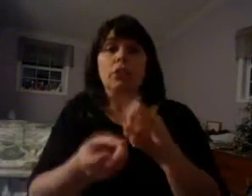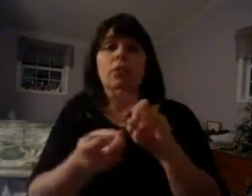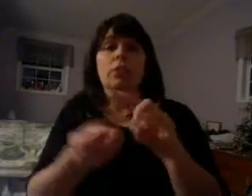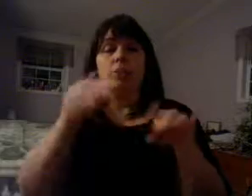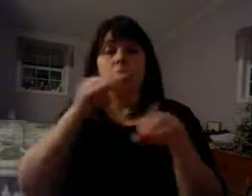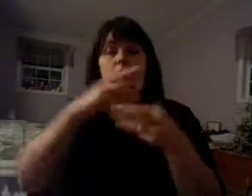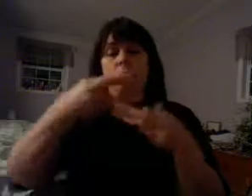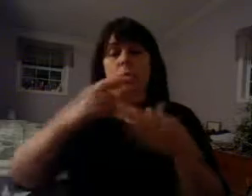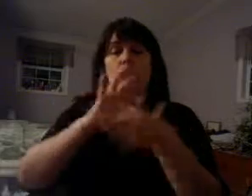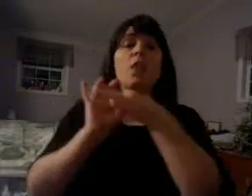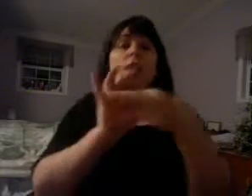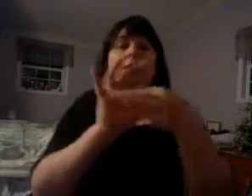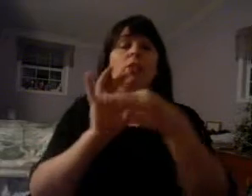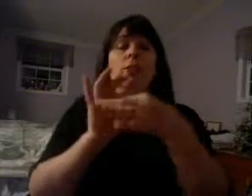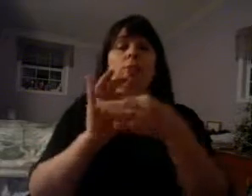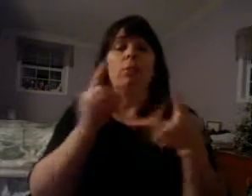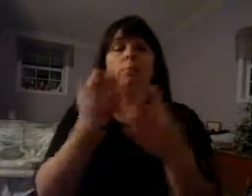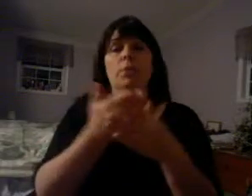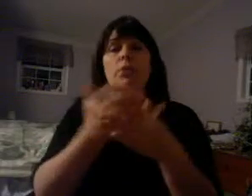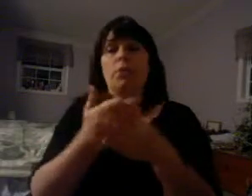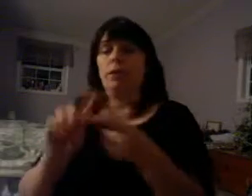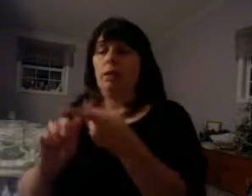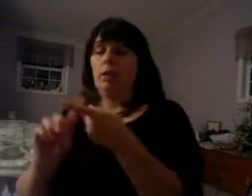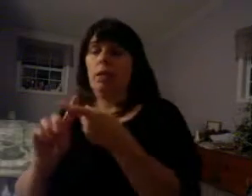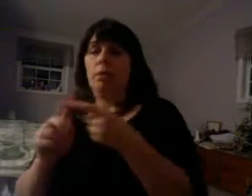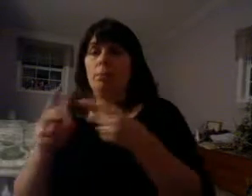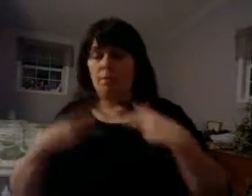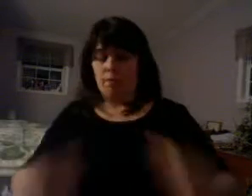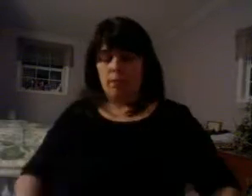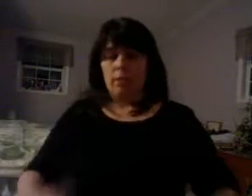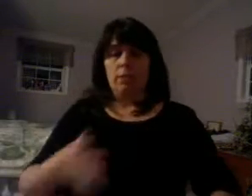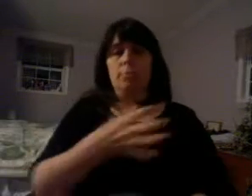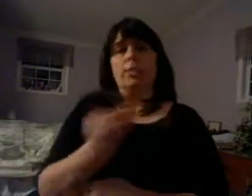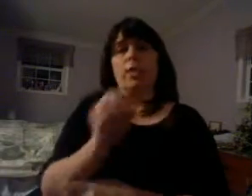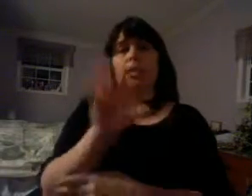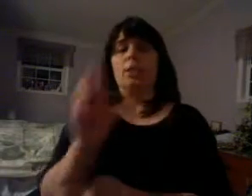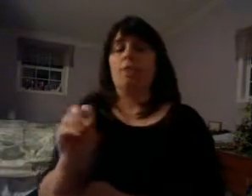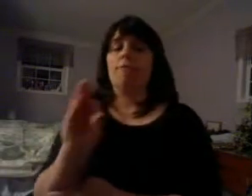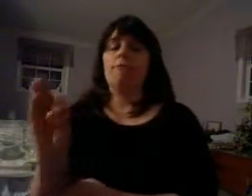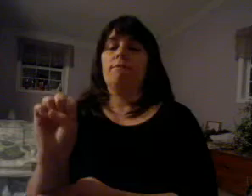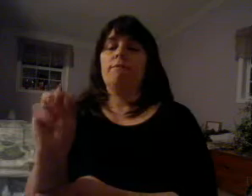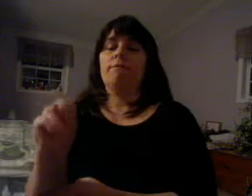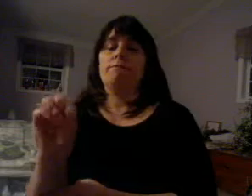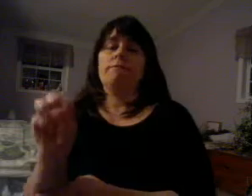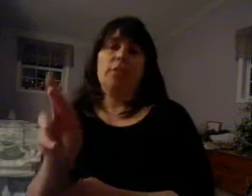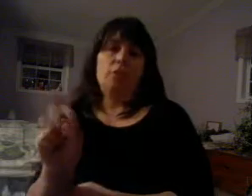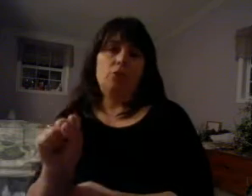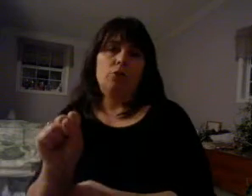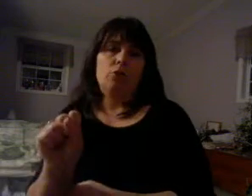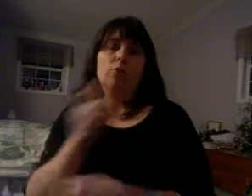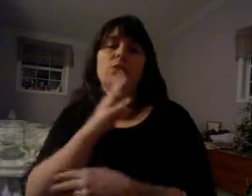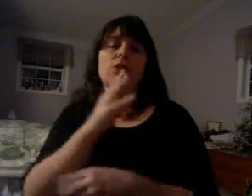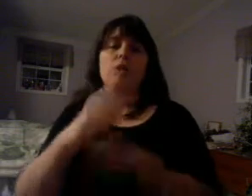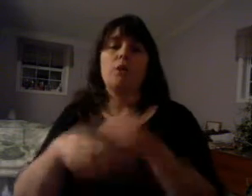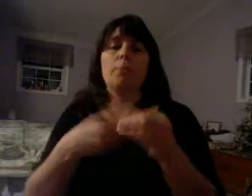victims. There's some problems with coding, but I'm not going to go into that. Let's talk about what really shows up. In cities in